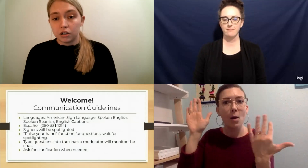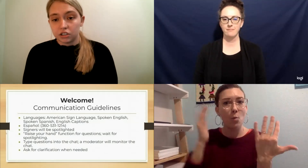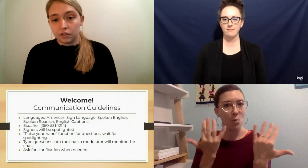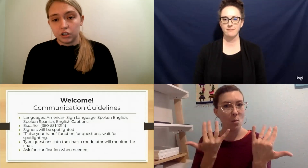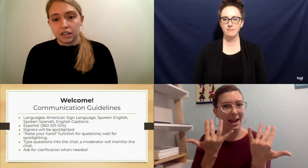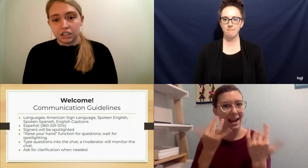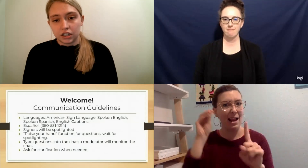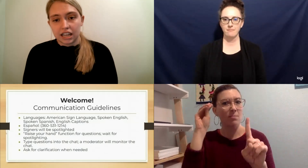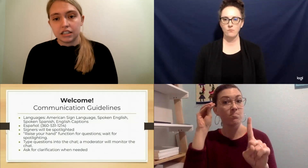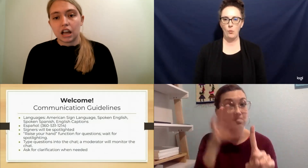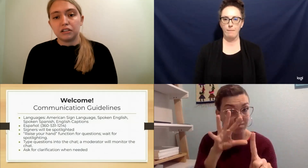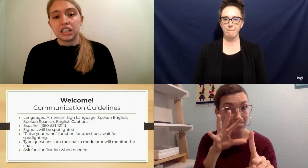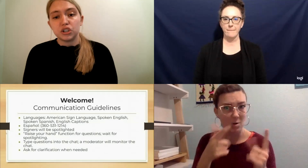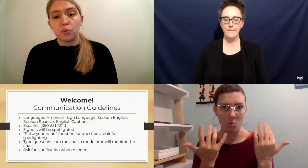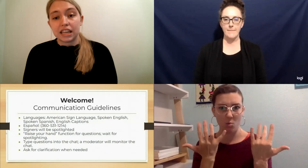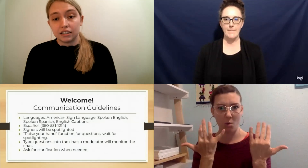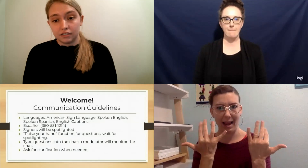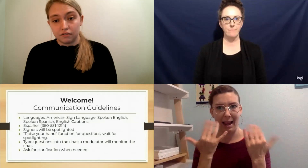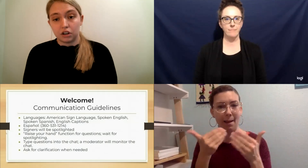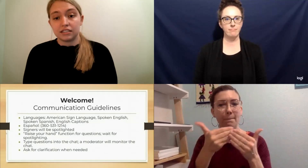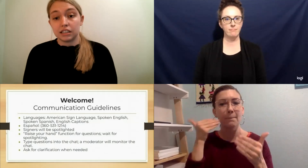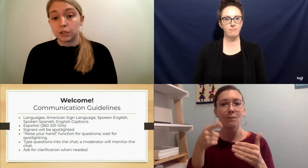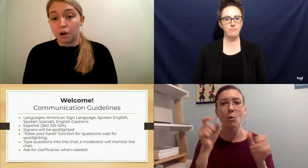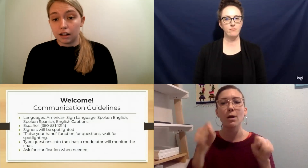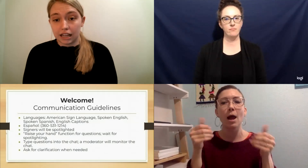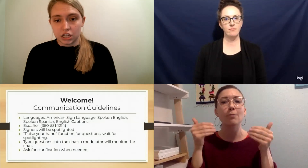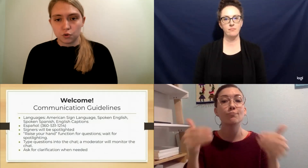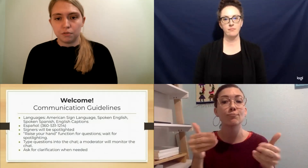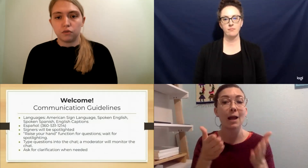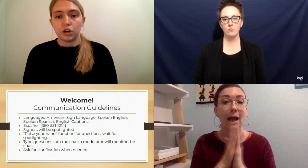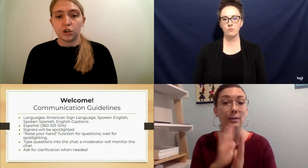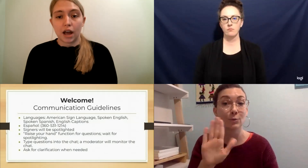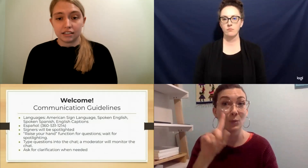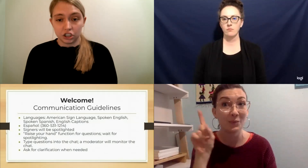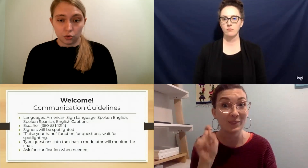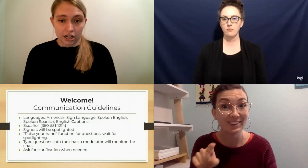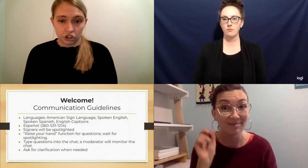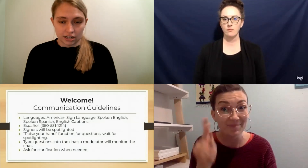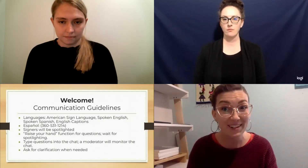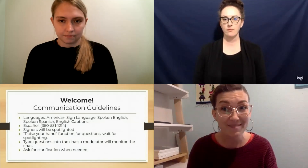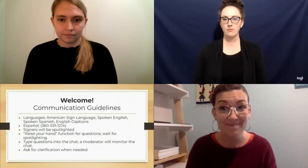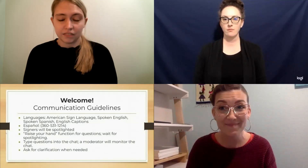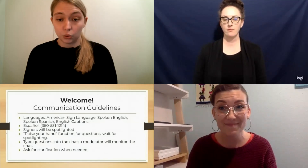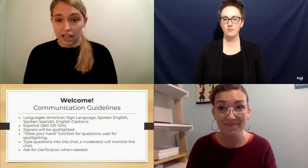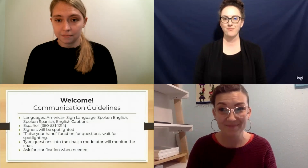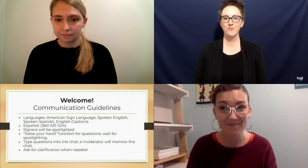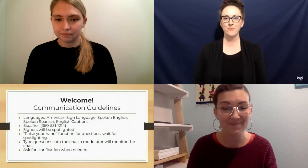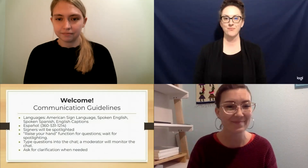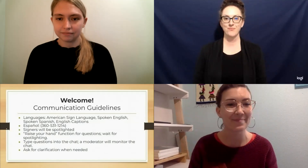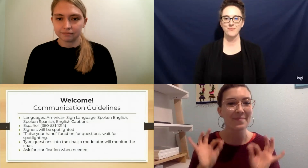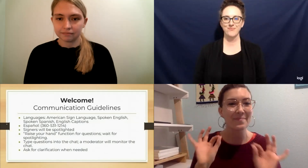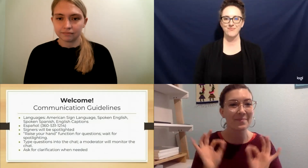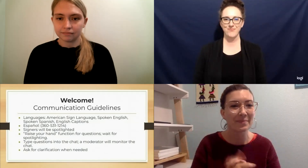Oh, also, if you raise your hand, I'll need to wait for us to spotlight you before you ask your question. Okay?